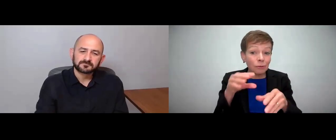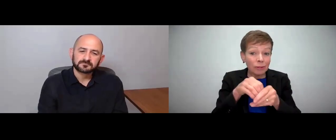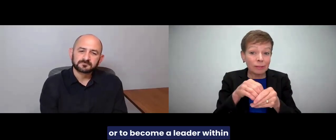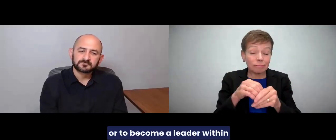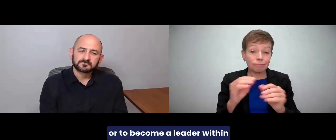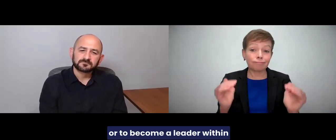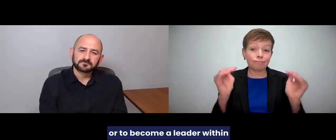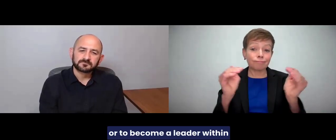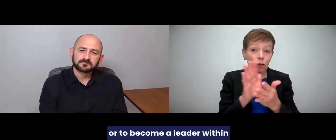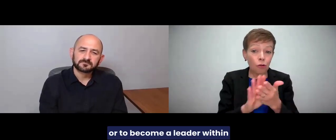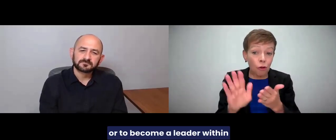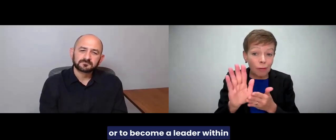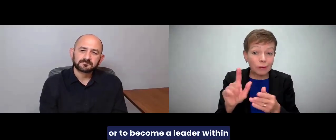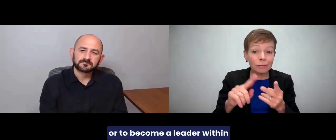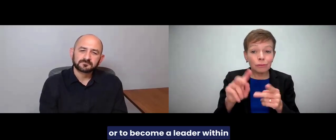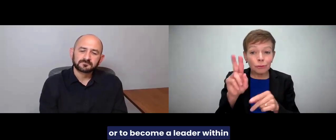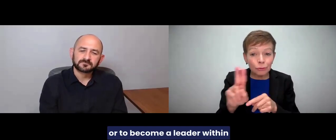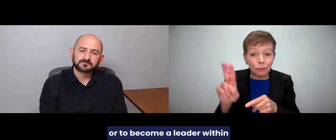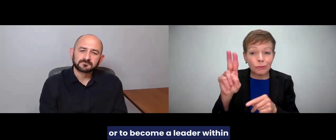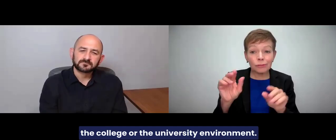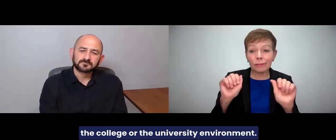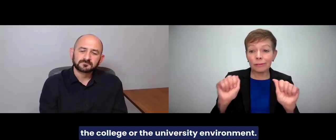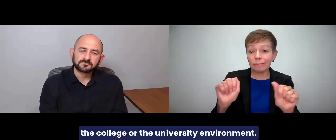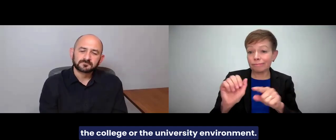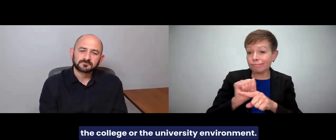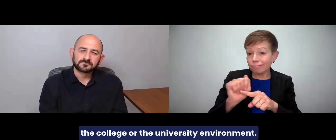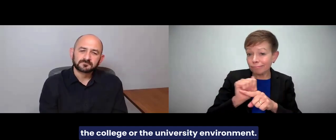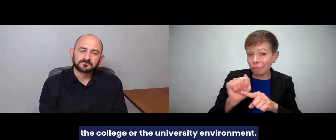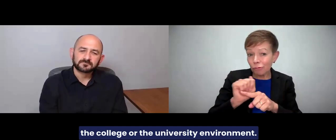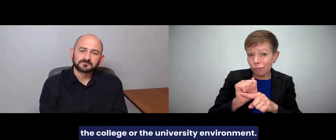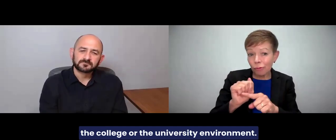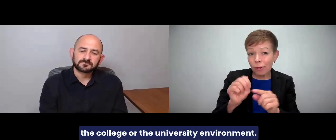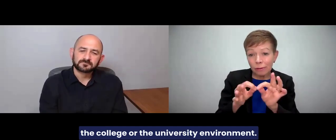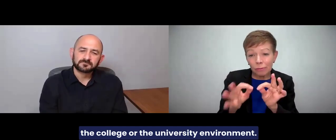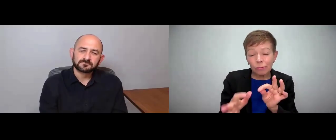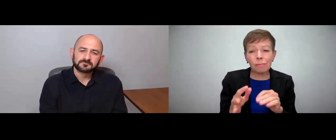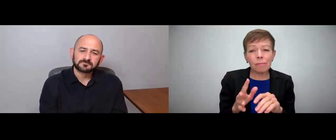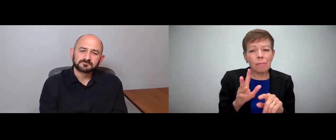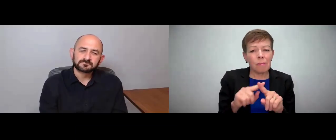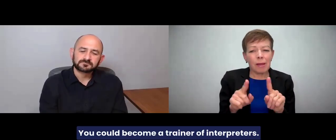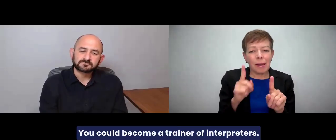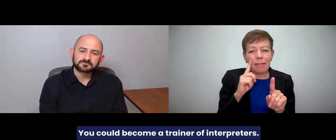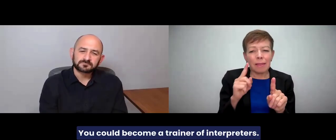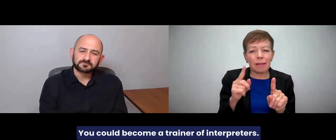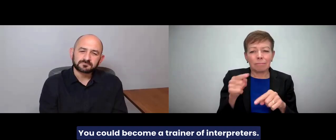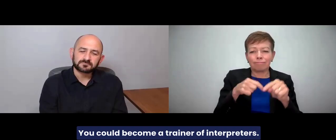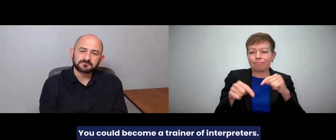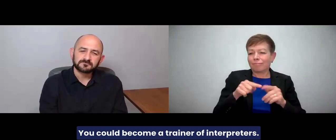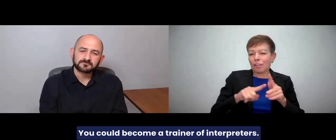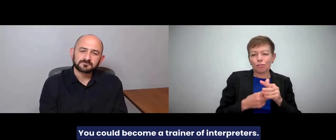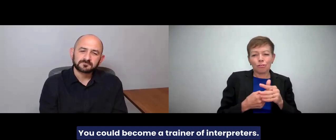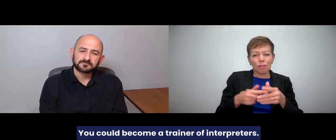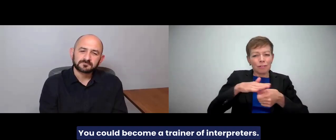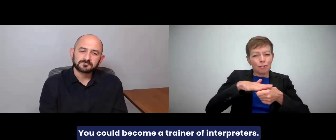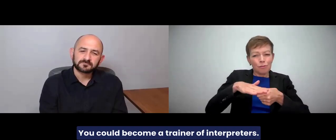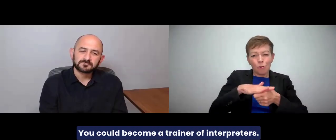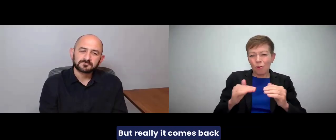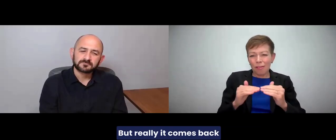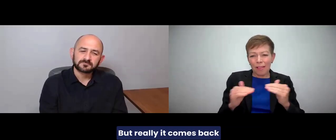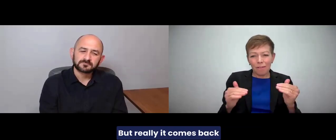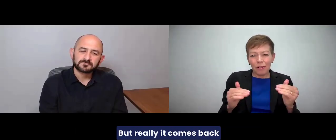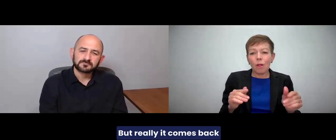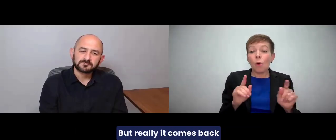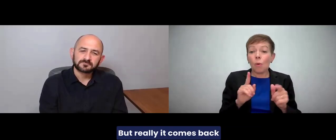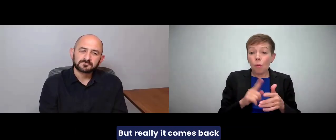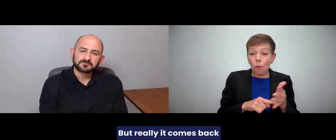business or to become a leader within the college or the university environment. You could become a trainer of interpreters,